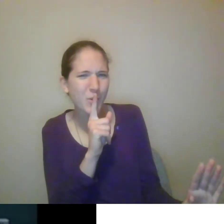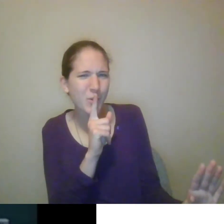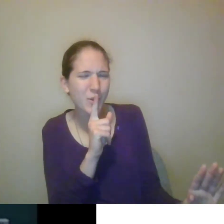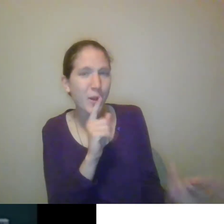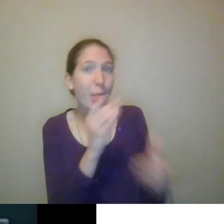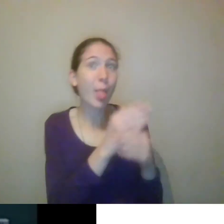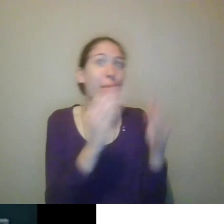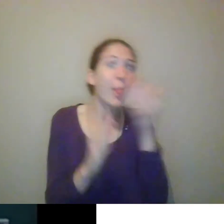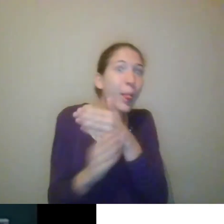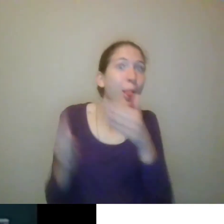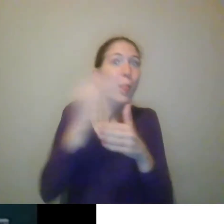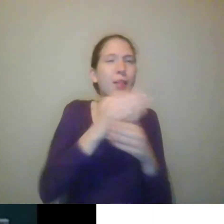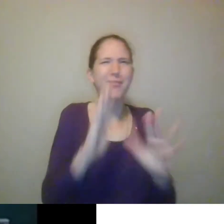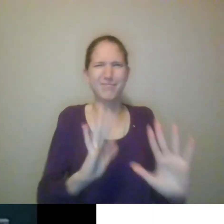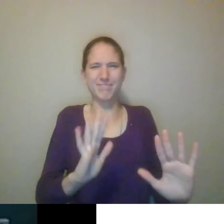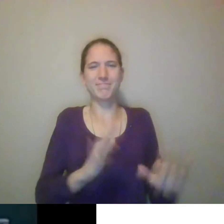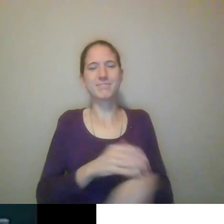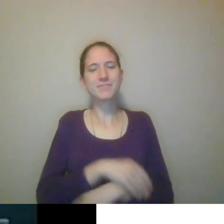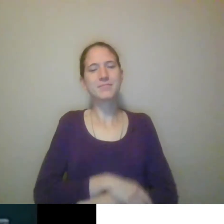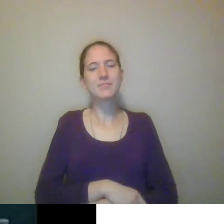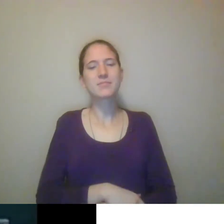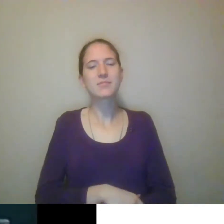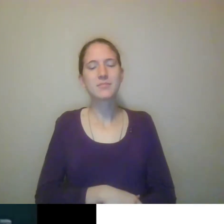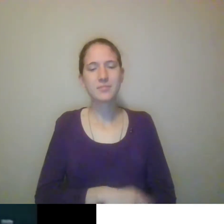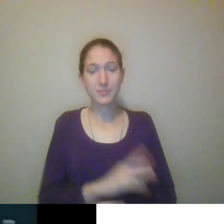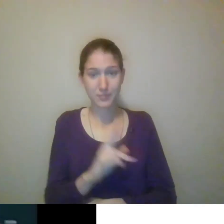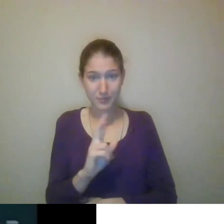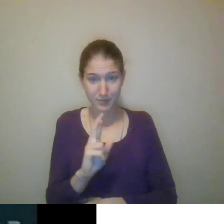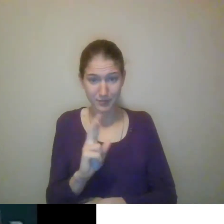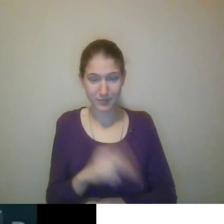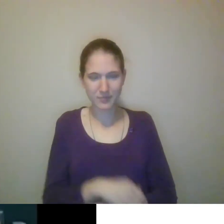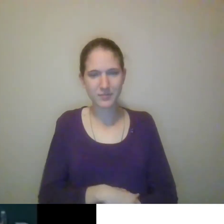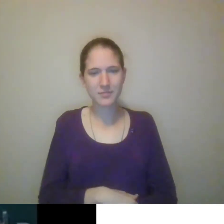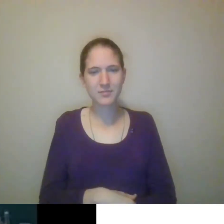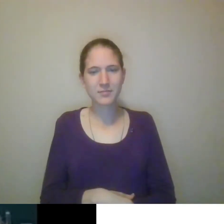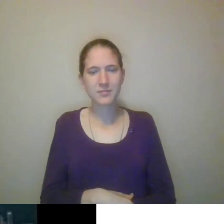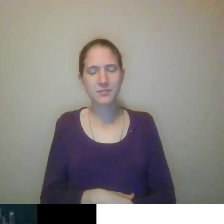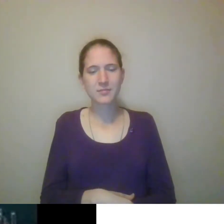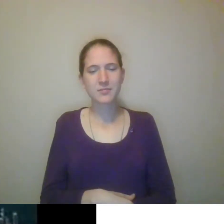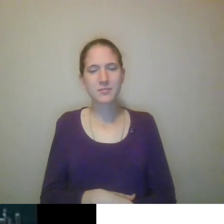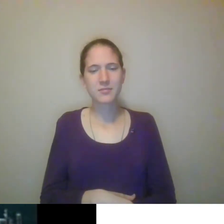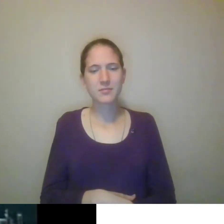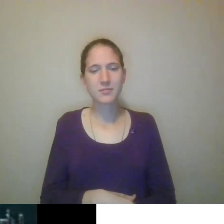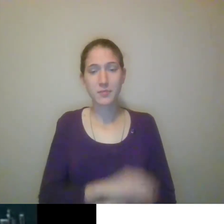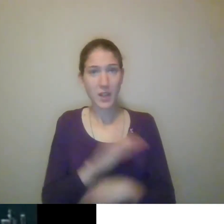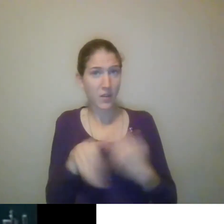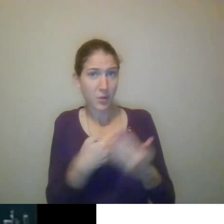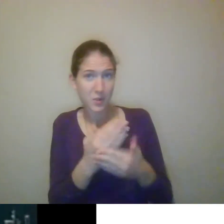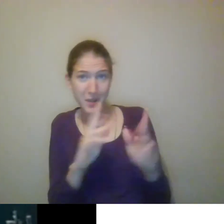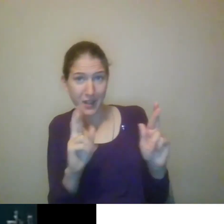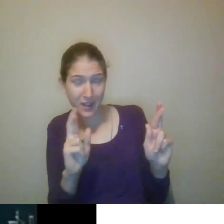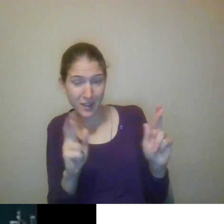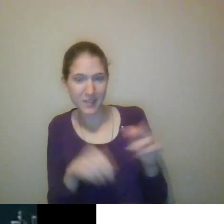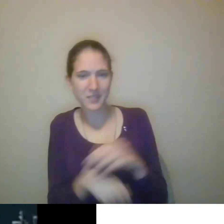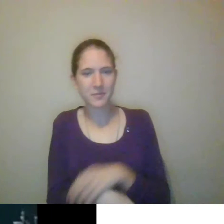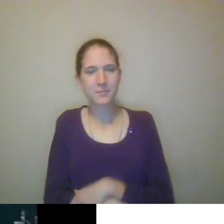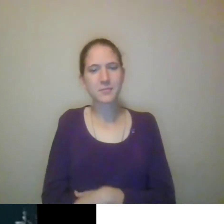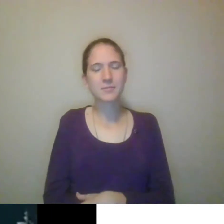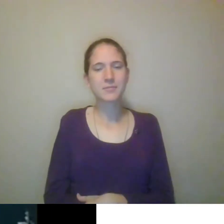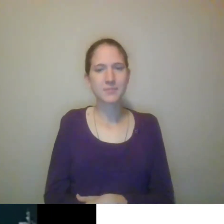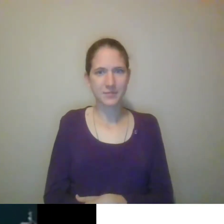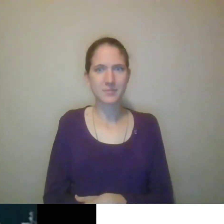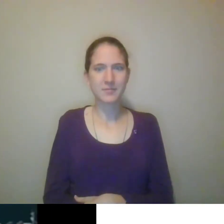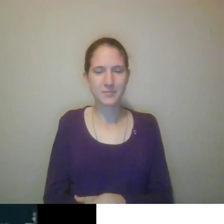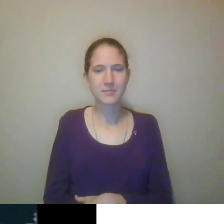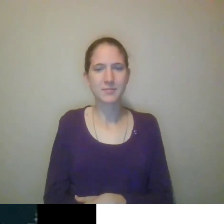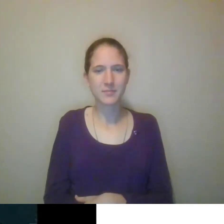People keep interrupting. You know what am I going to do? All right, here we go. Everyone's ready. Mr. Key just put